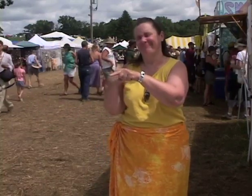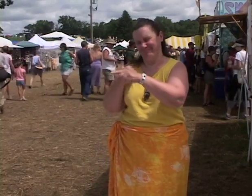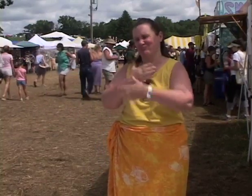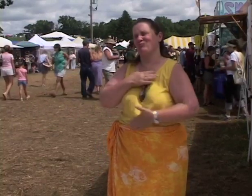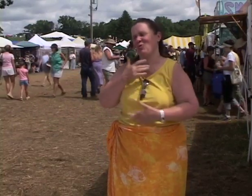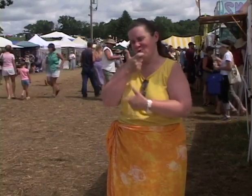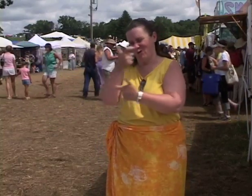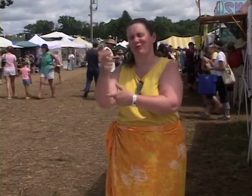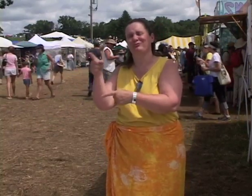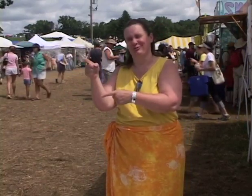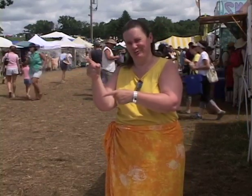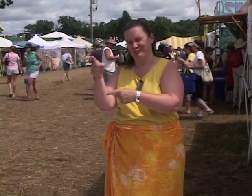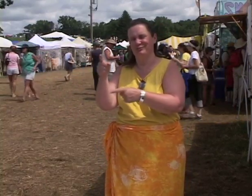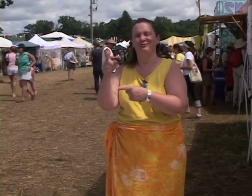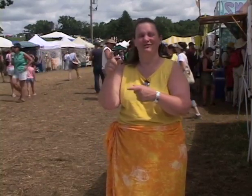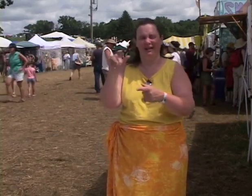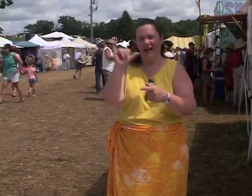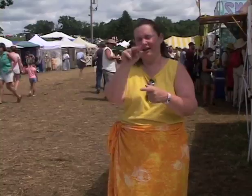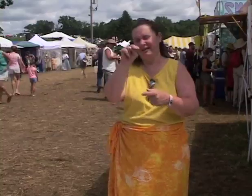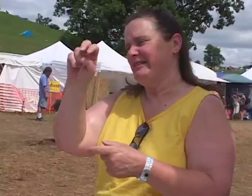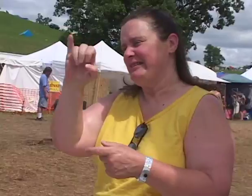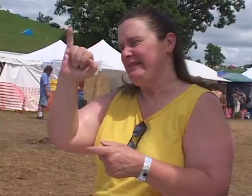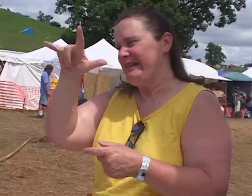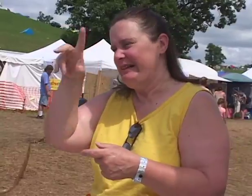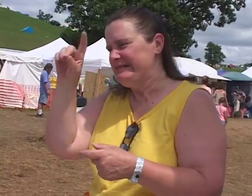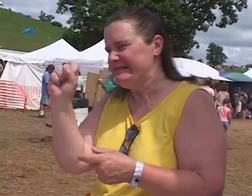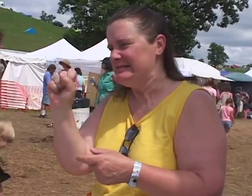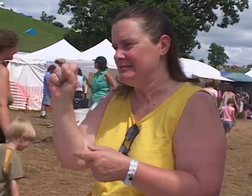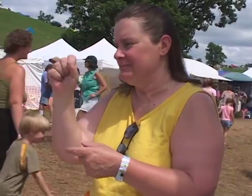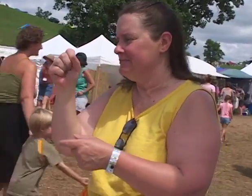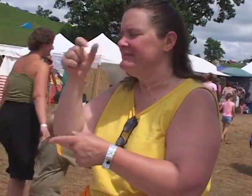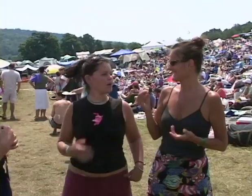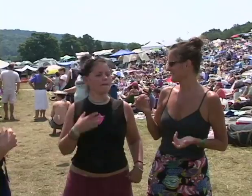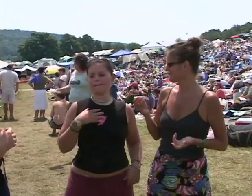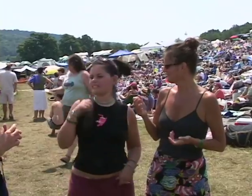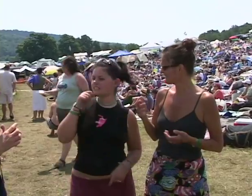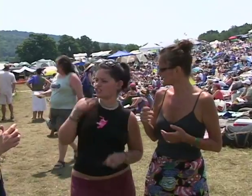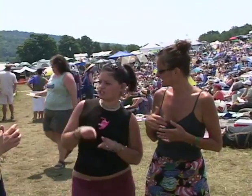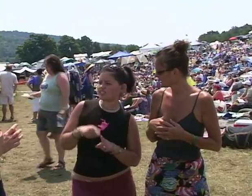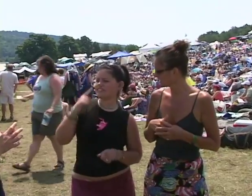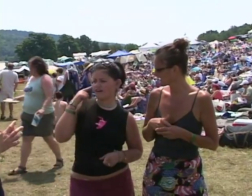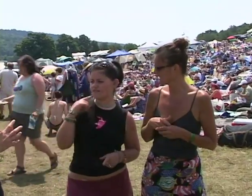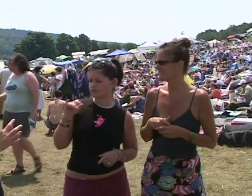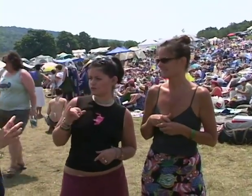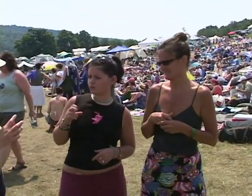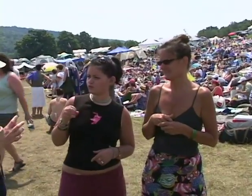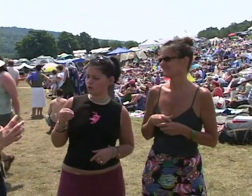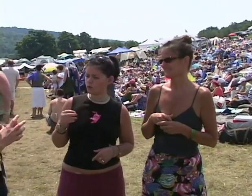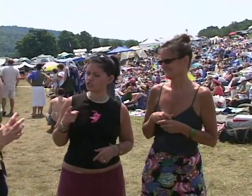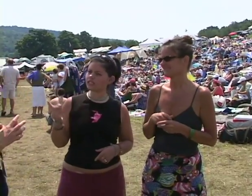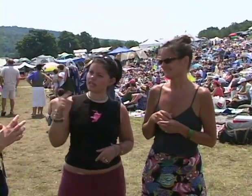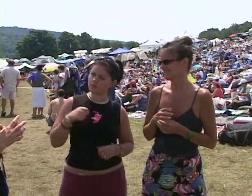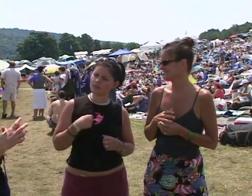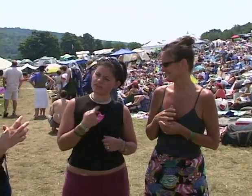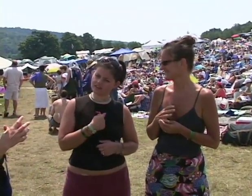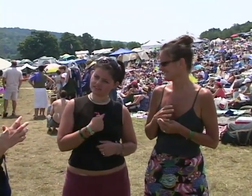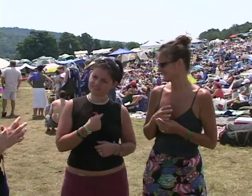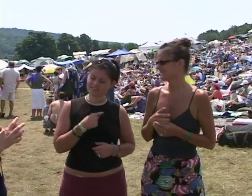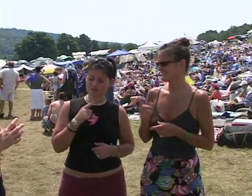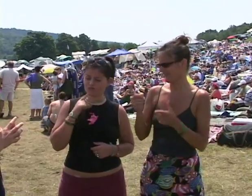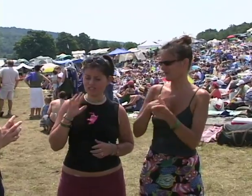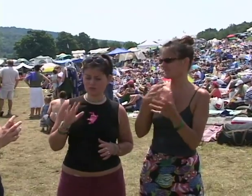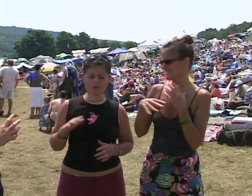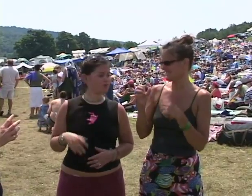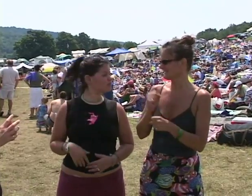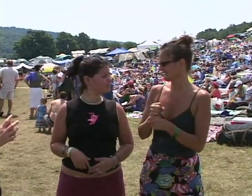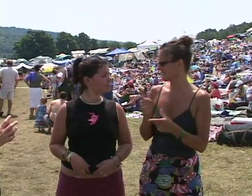animated, I really enjoy watching the performer. For example, the Nields. My sister's deaf too. Yeah. So she